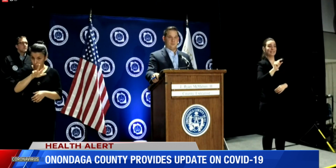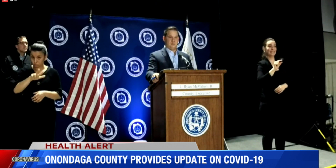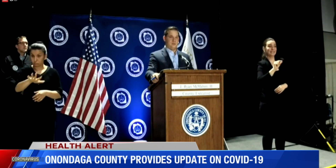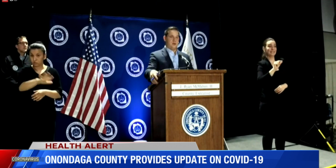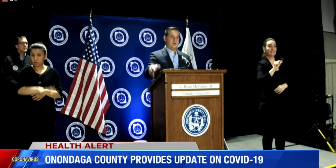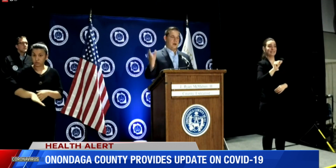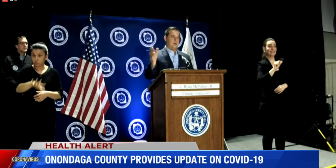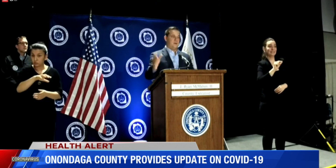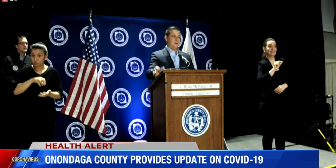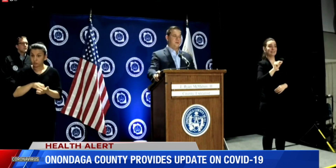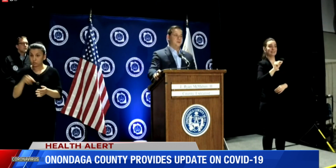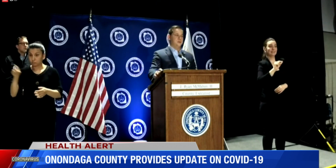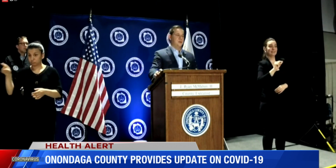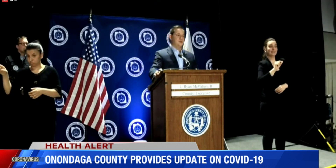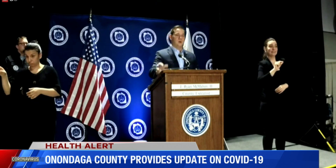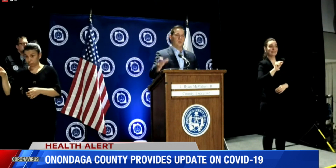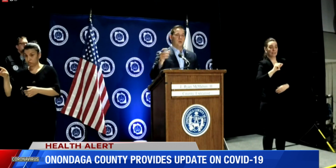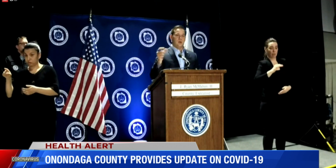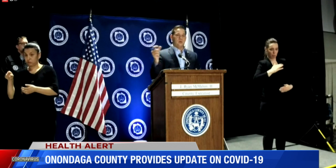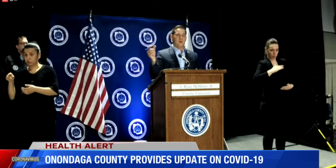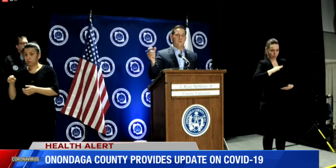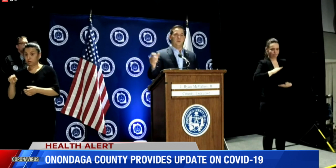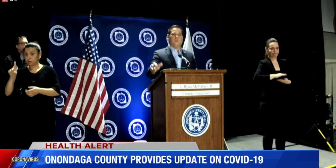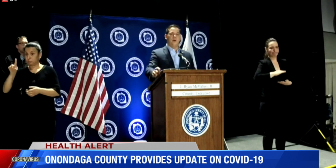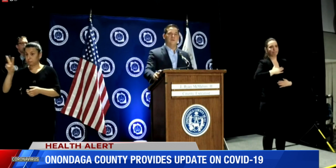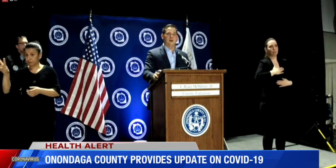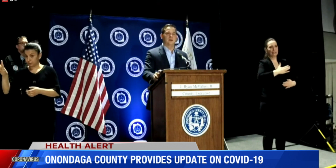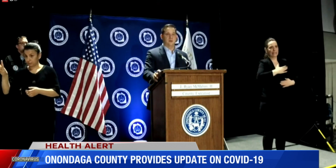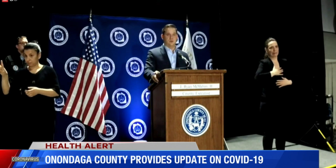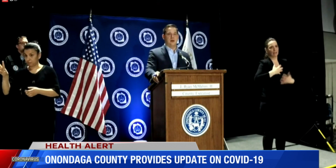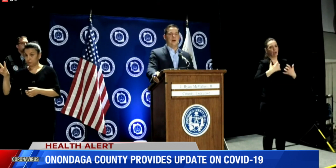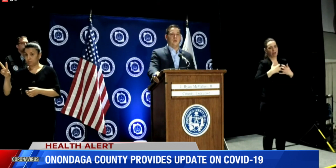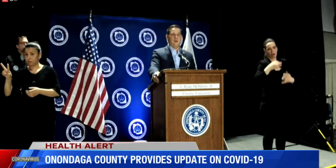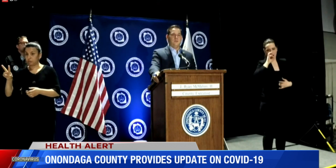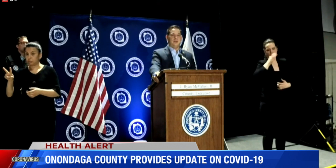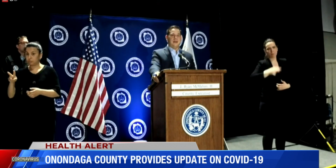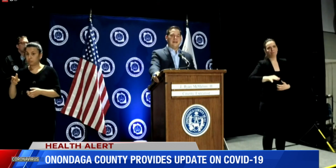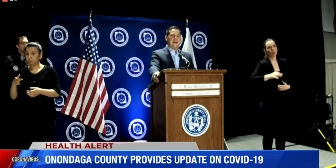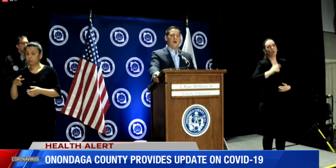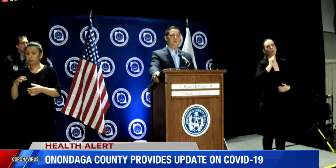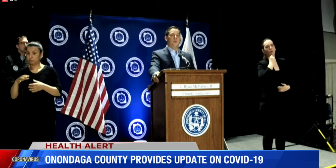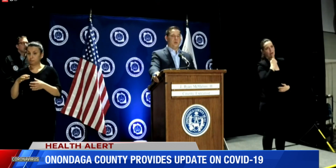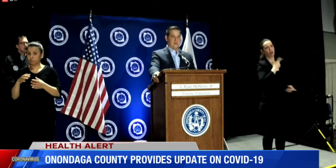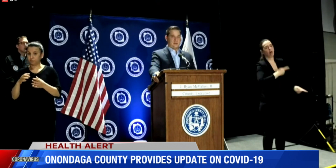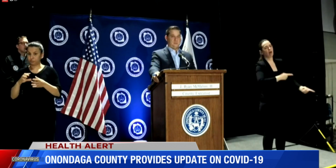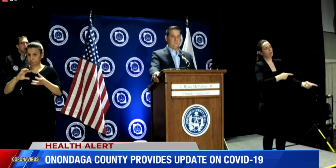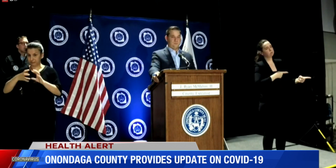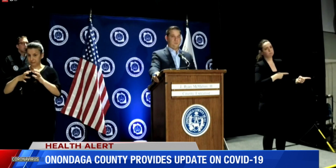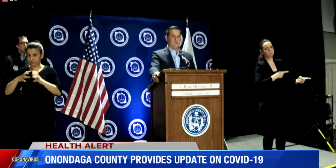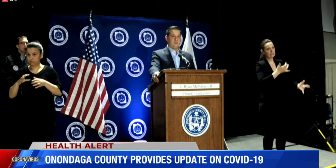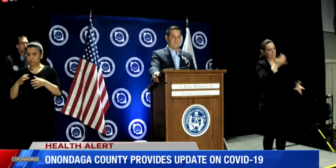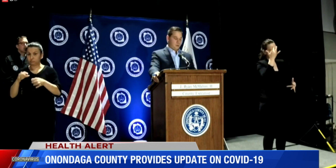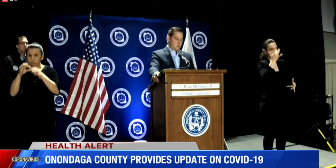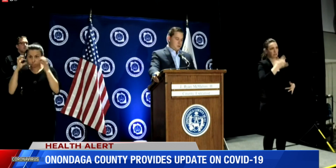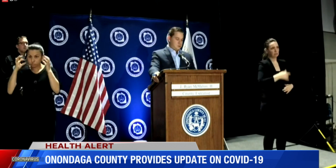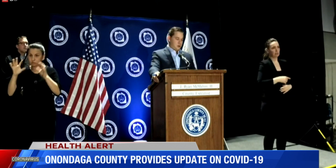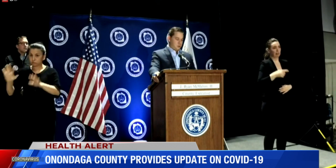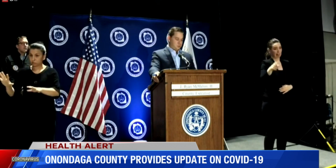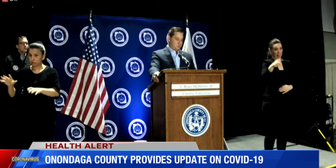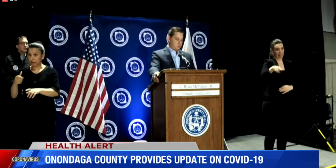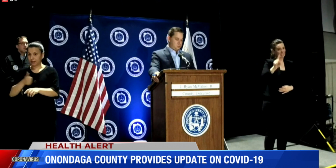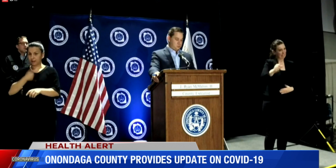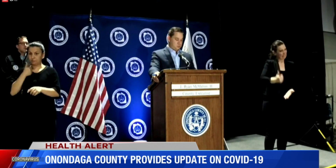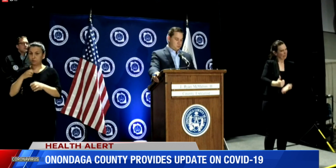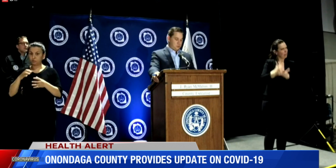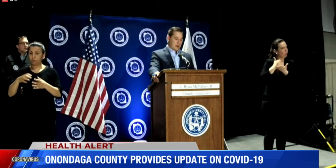ventilators, right? We talk a lot about ventilators these days, so 20 people are on ventilators right now, meaning they need help to breathe, okay?